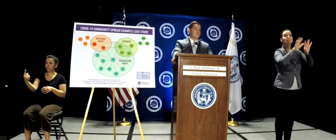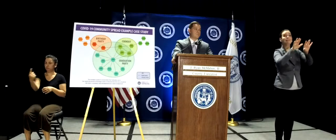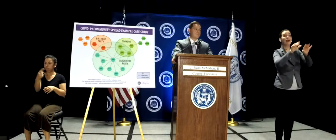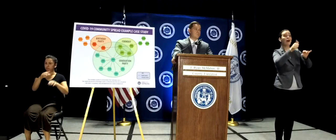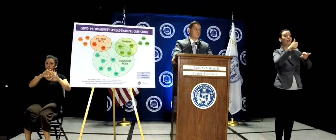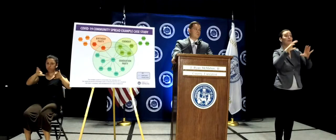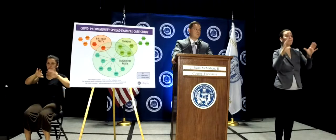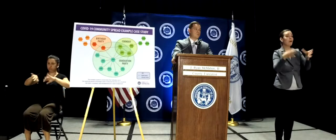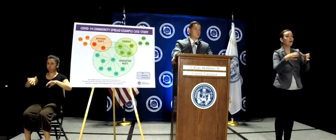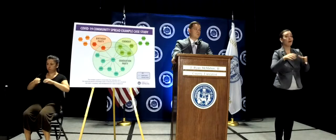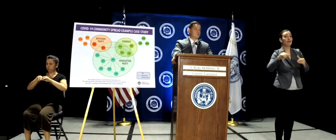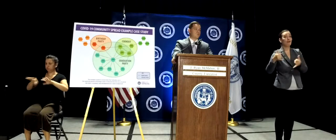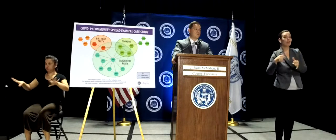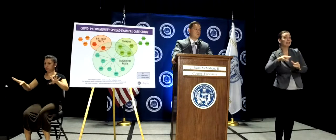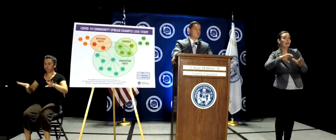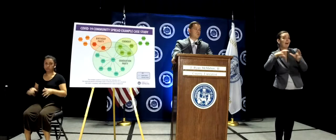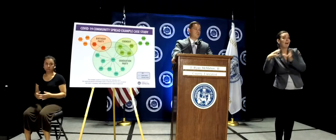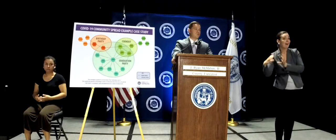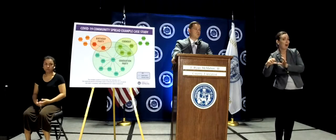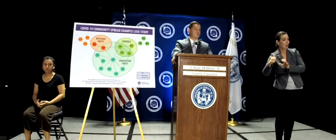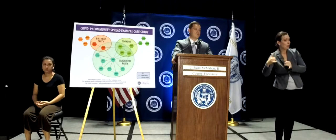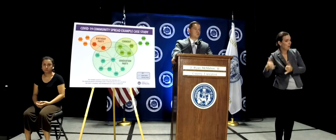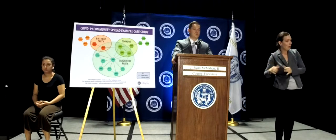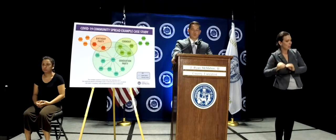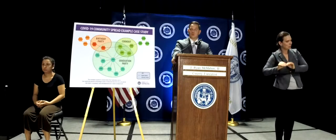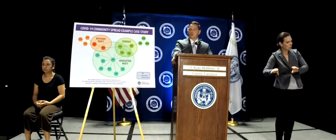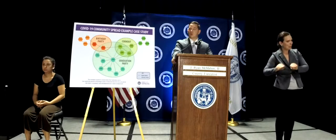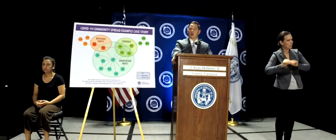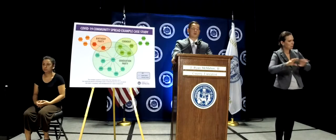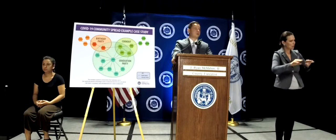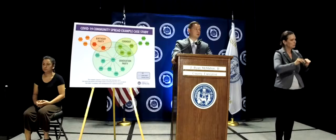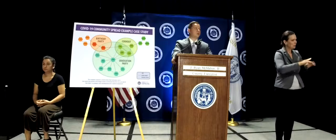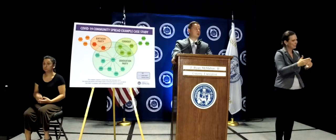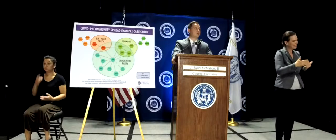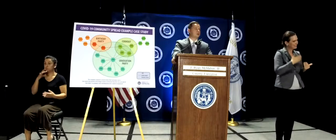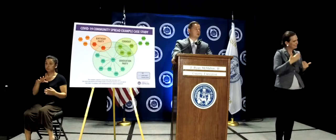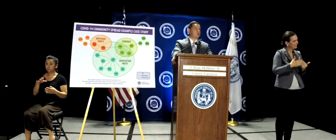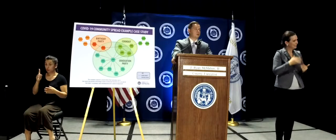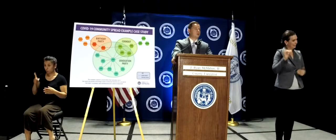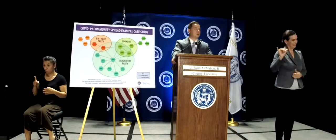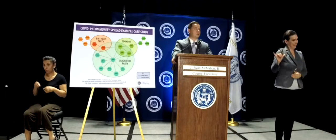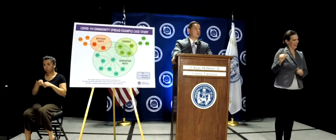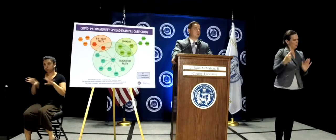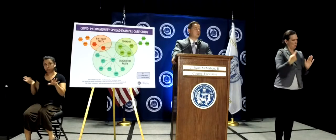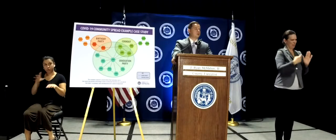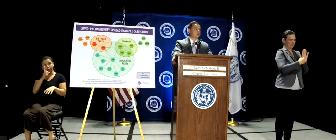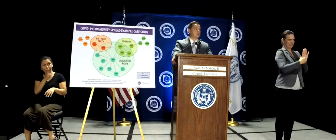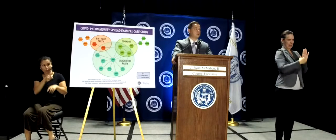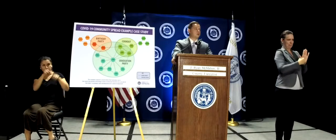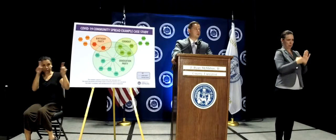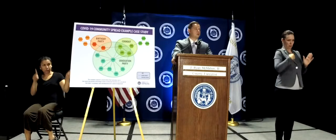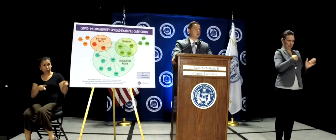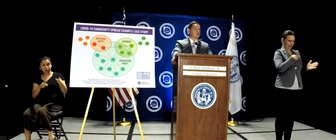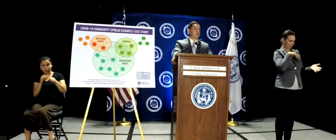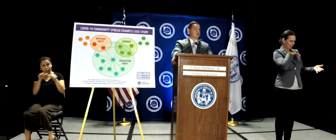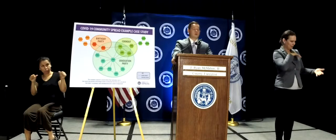is that an actual case study, or is it? Correct. Okay. And what time frame did that happen, from the